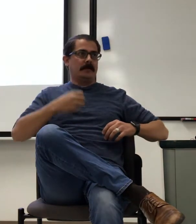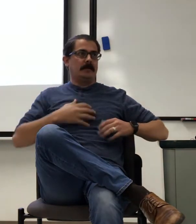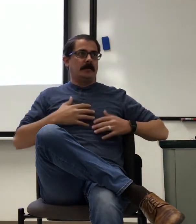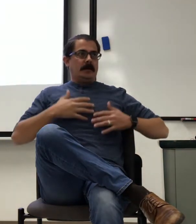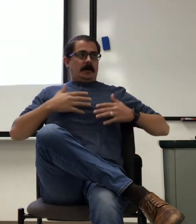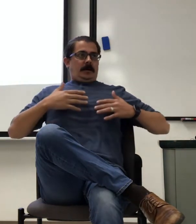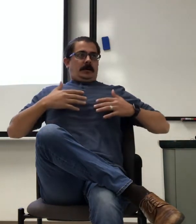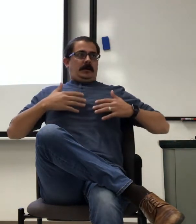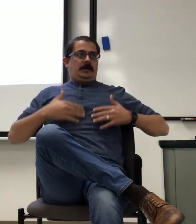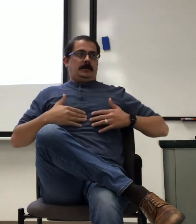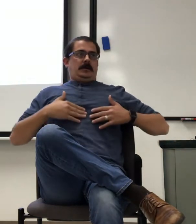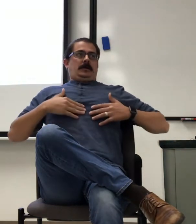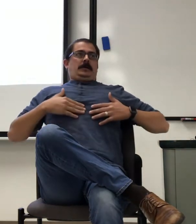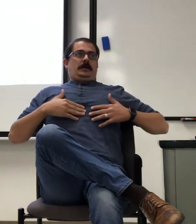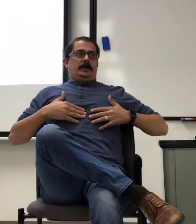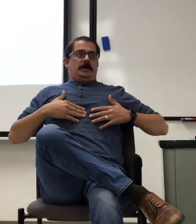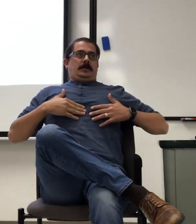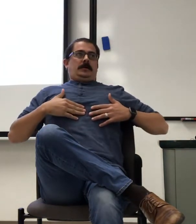the sternal angle right there.